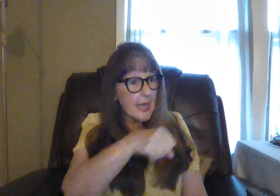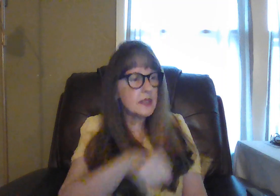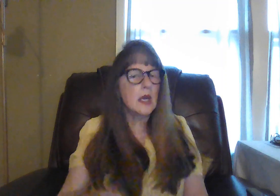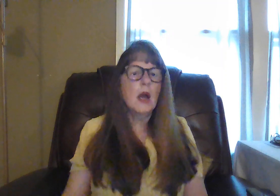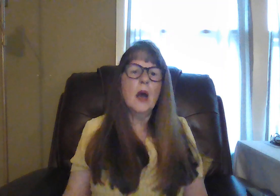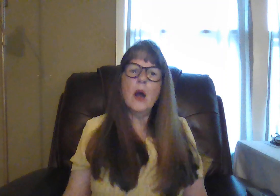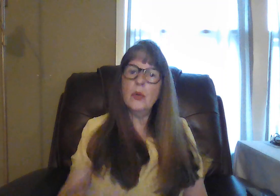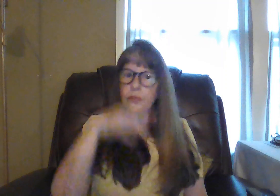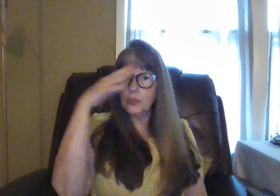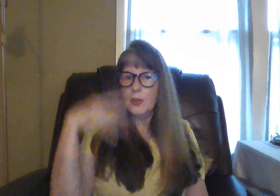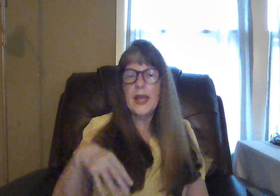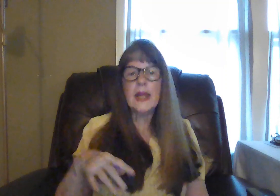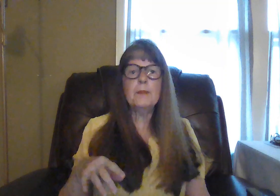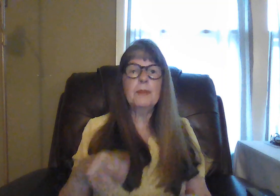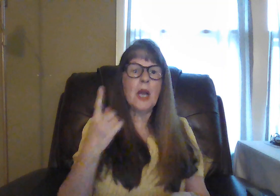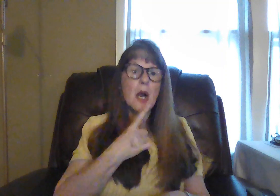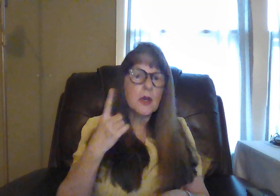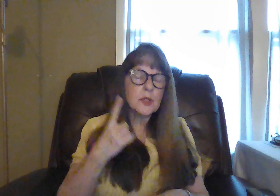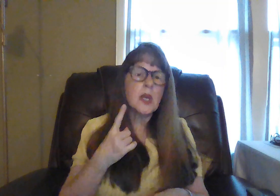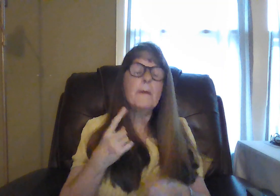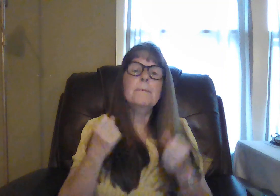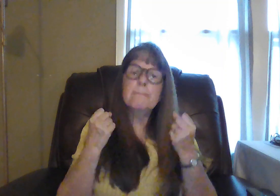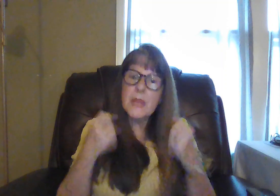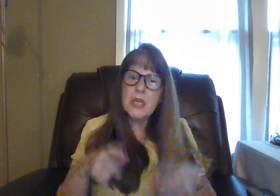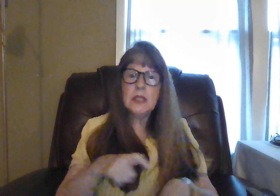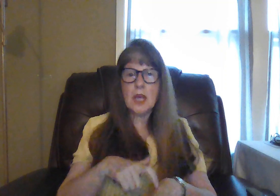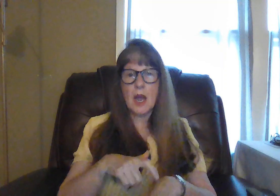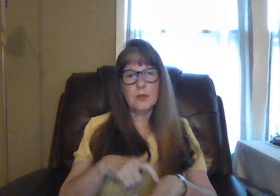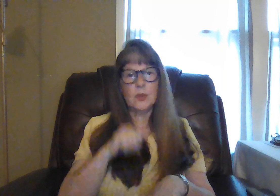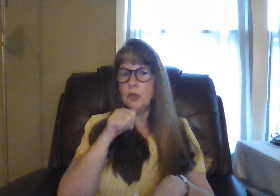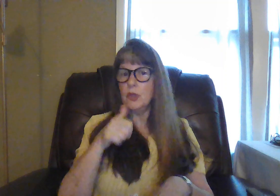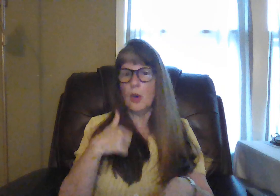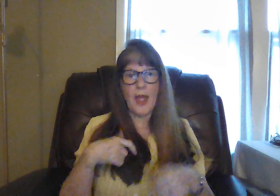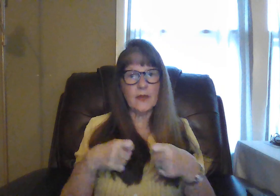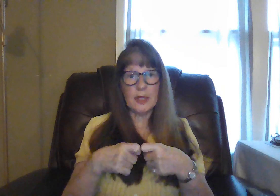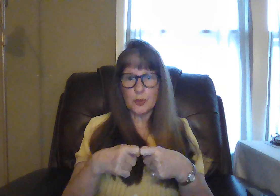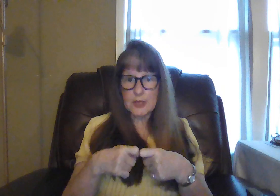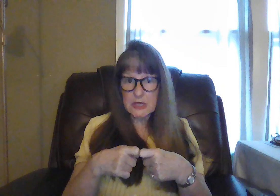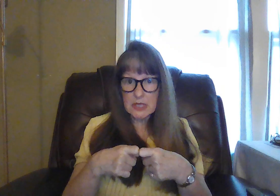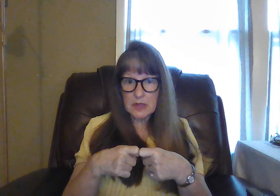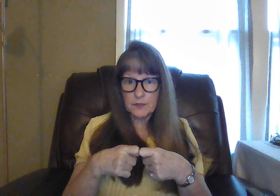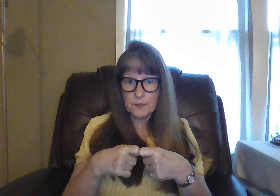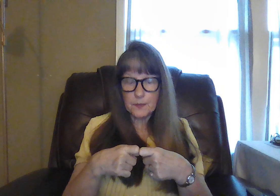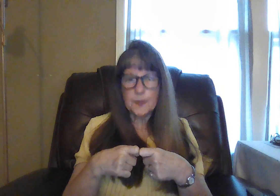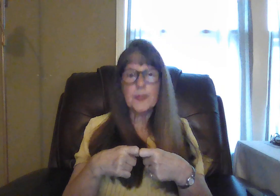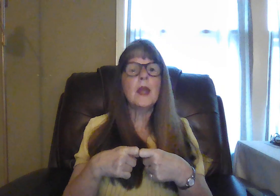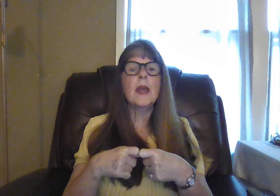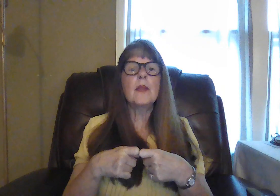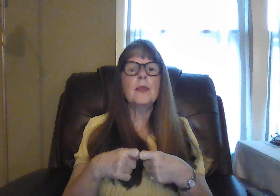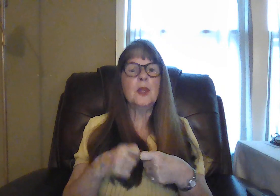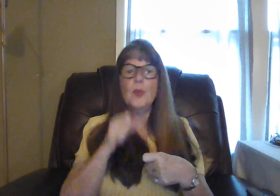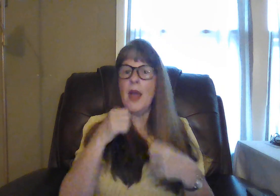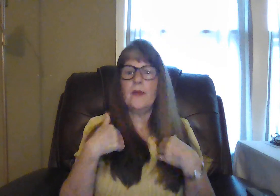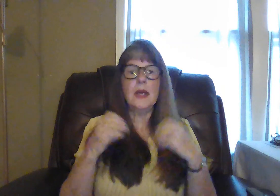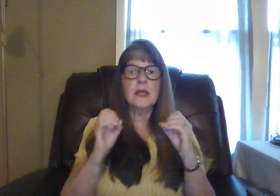Yes. Oh, because many times when you don't have electricity, then you have